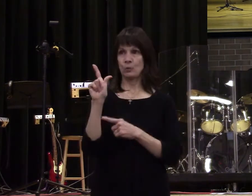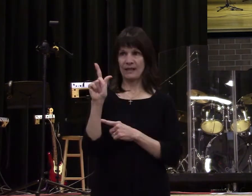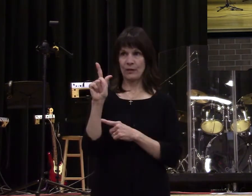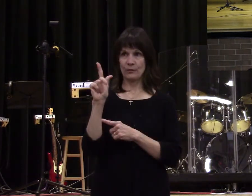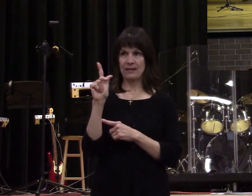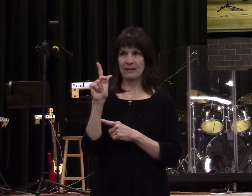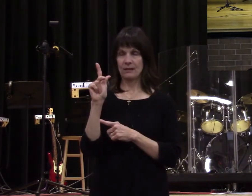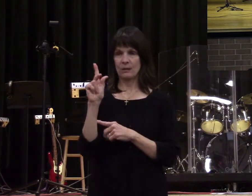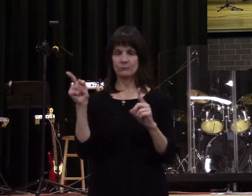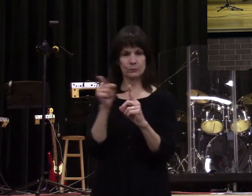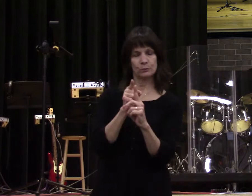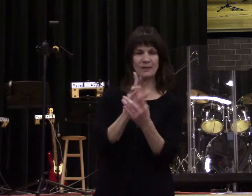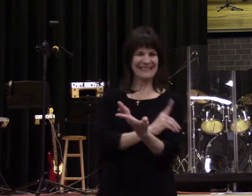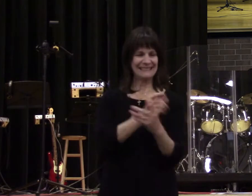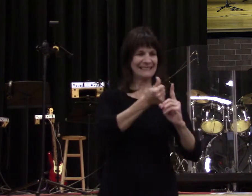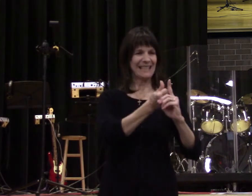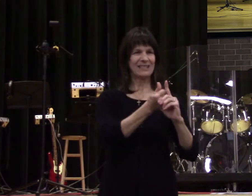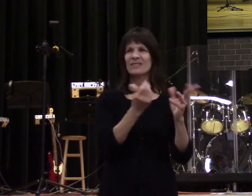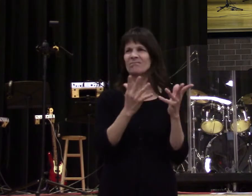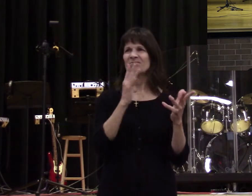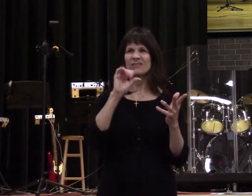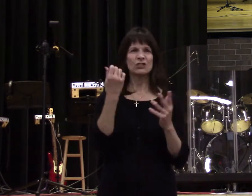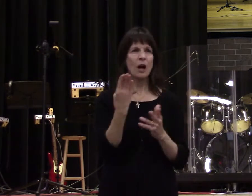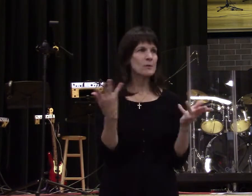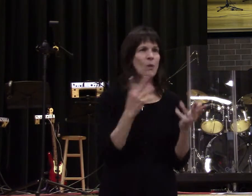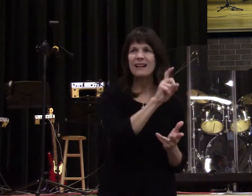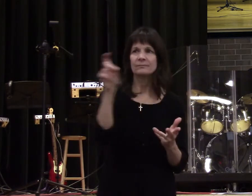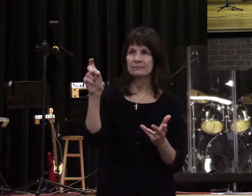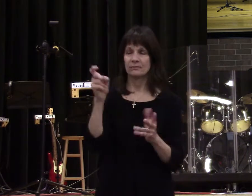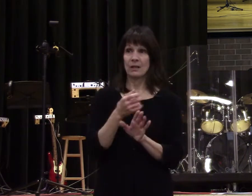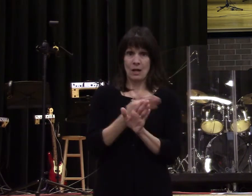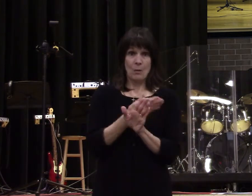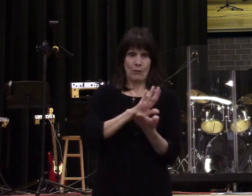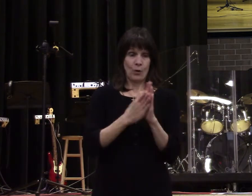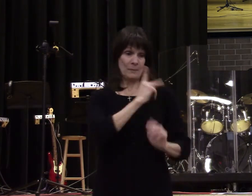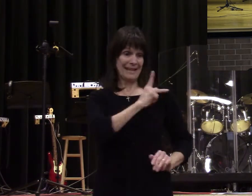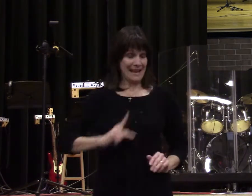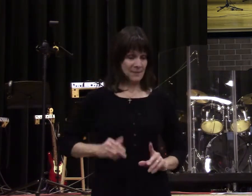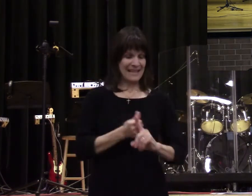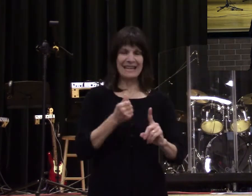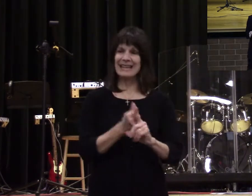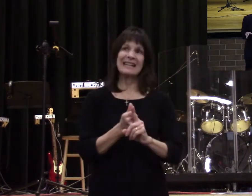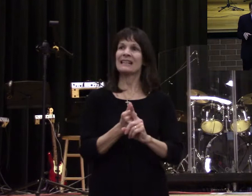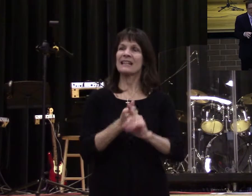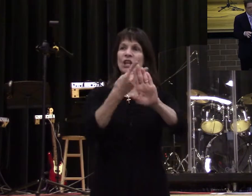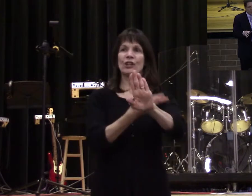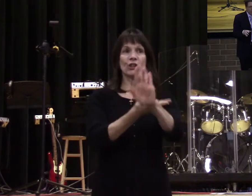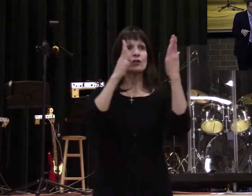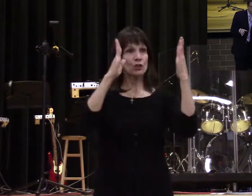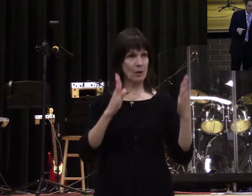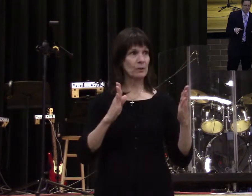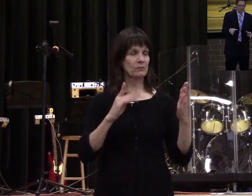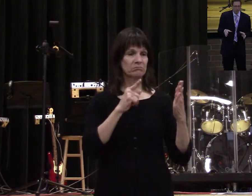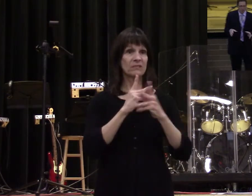What was David? What was his job? Shepherd. Okay, so he knew how to take care of sheep. He spent